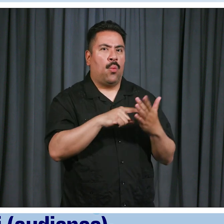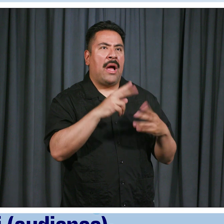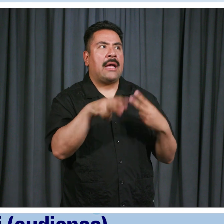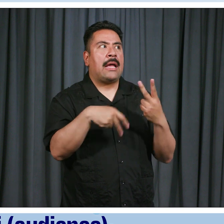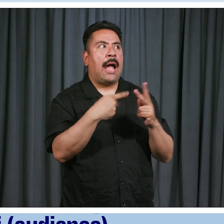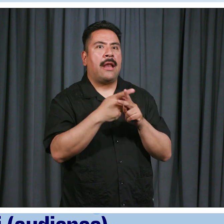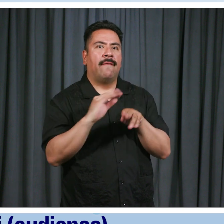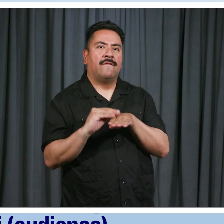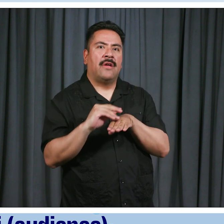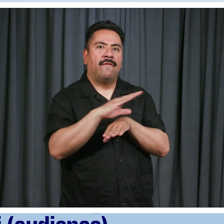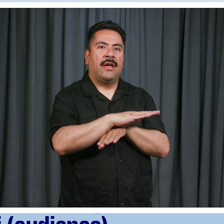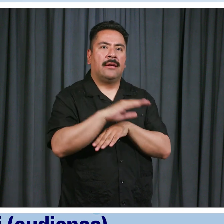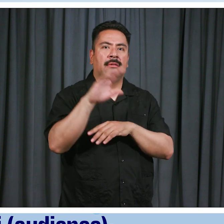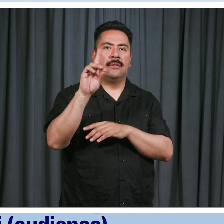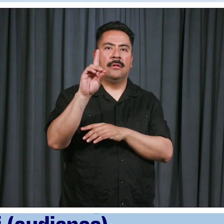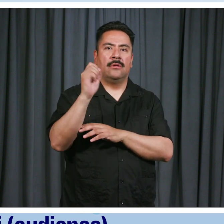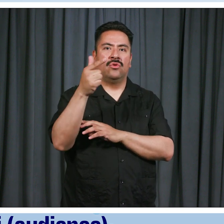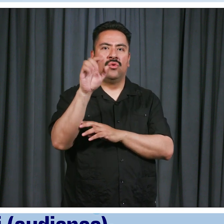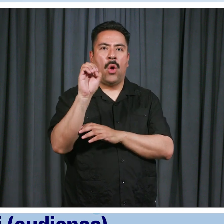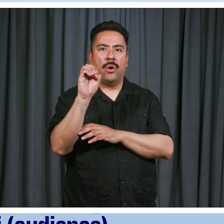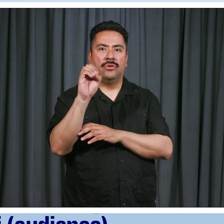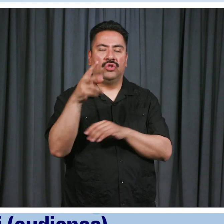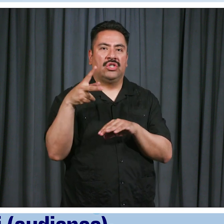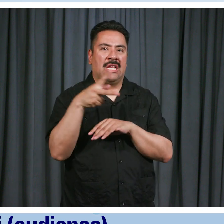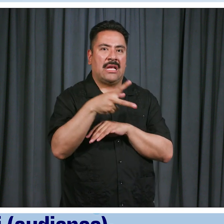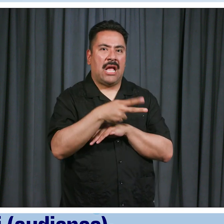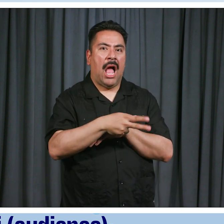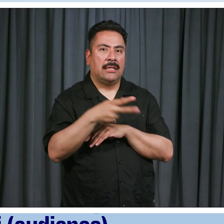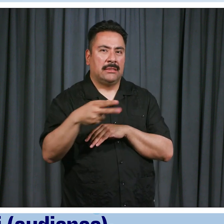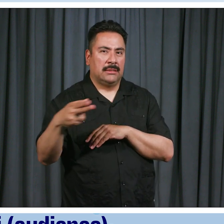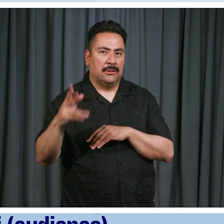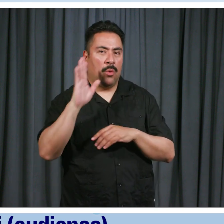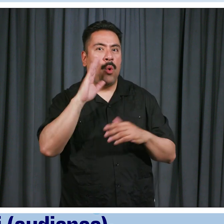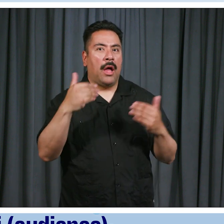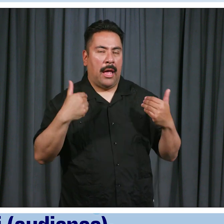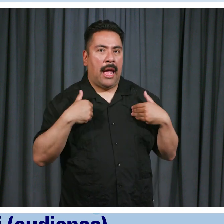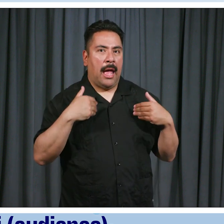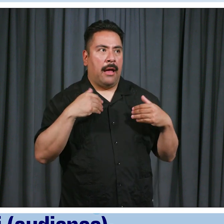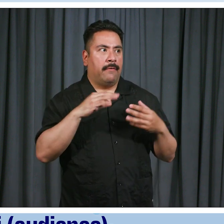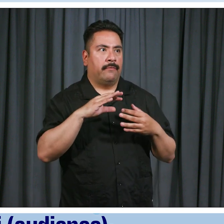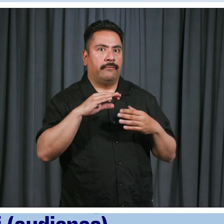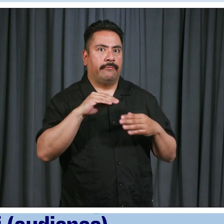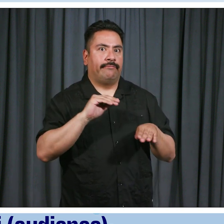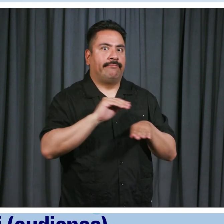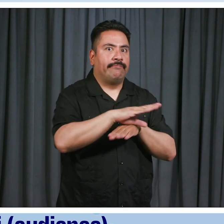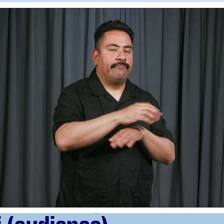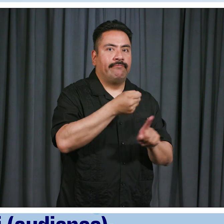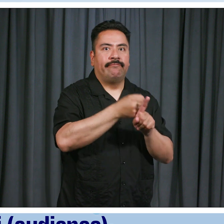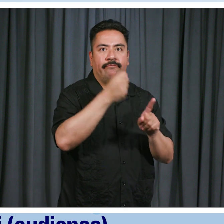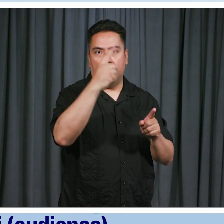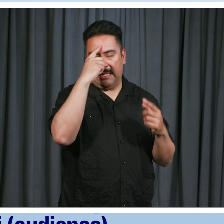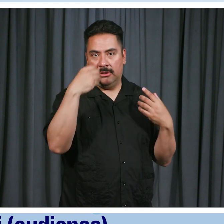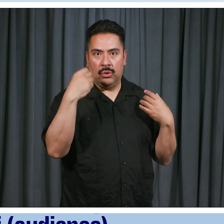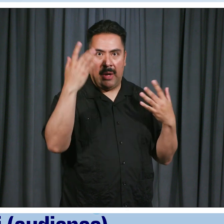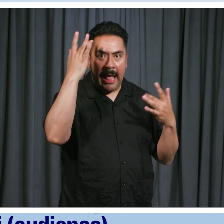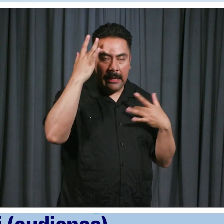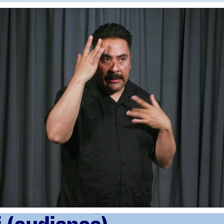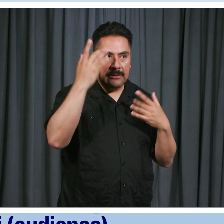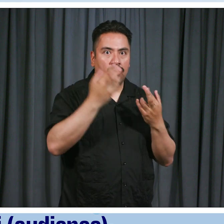effect the DOGE cuts are going to have on mental illness and the resources we